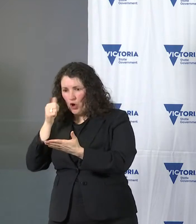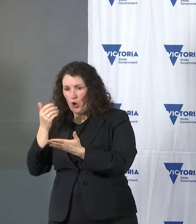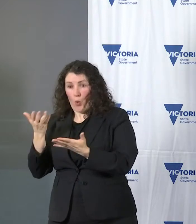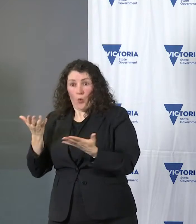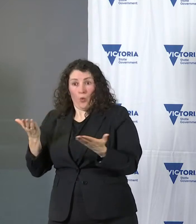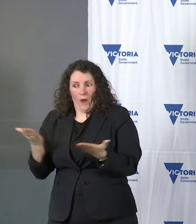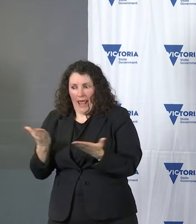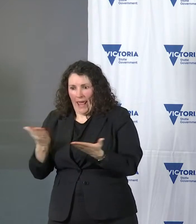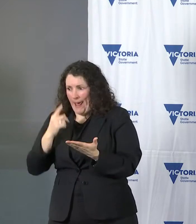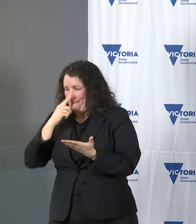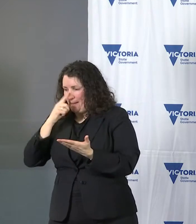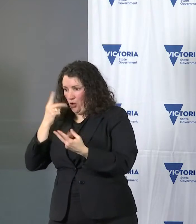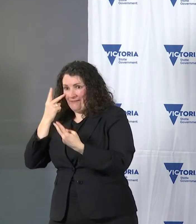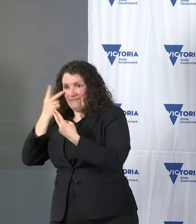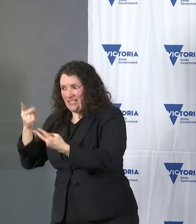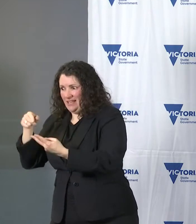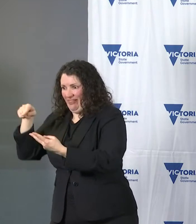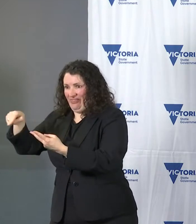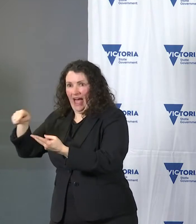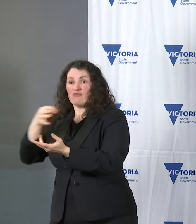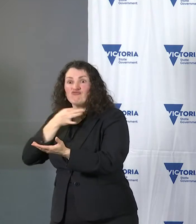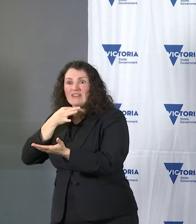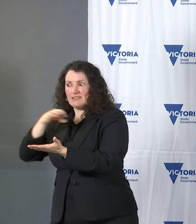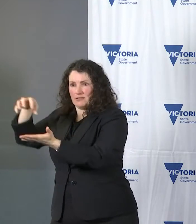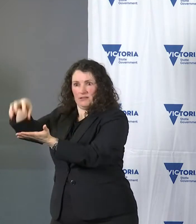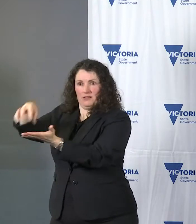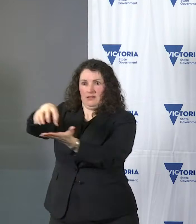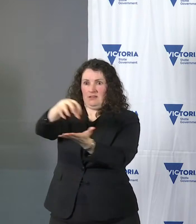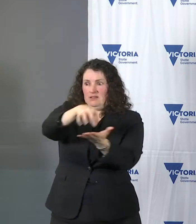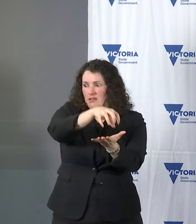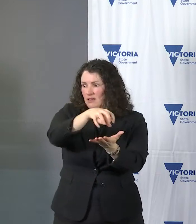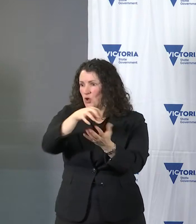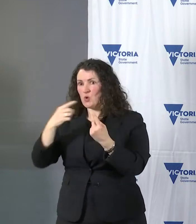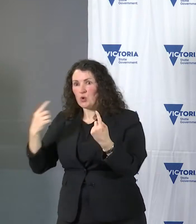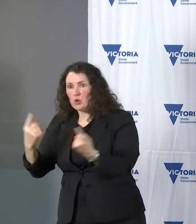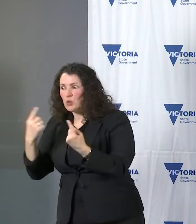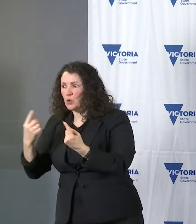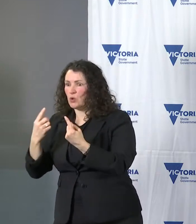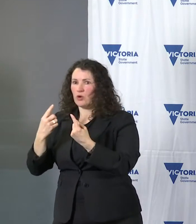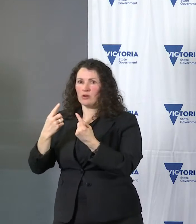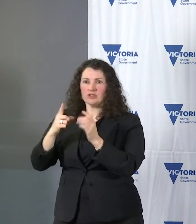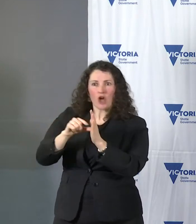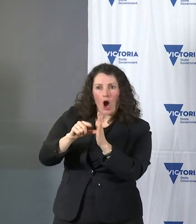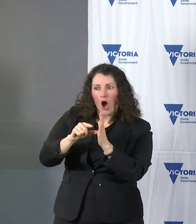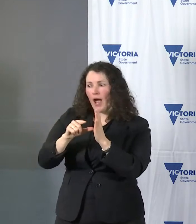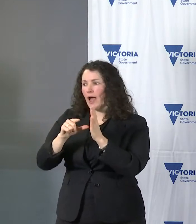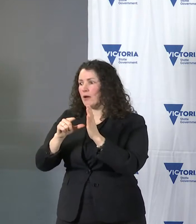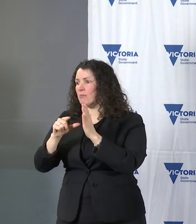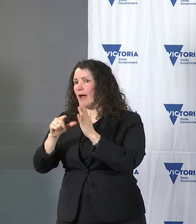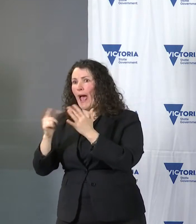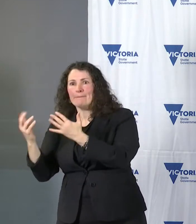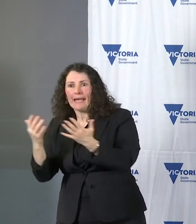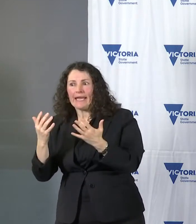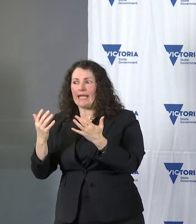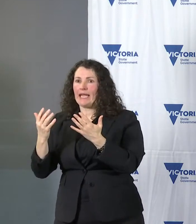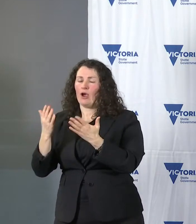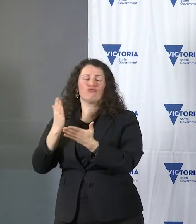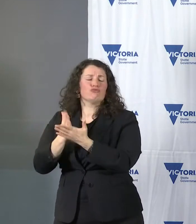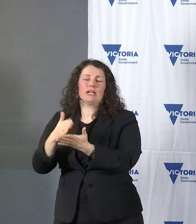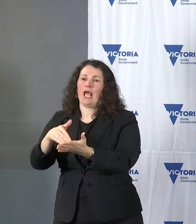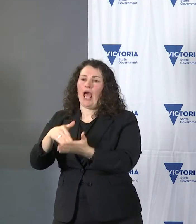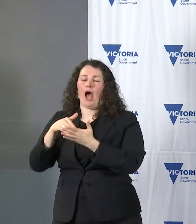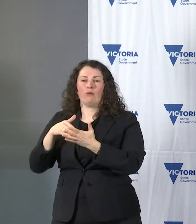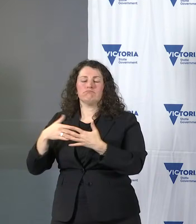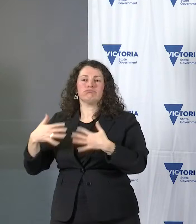sites, close contacts, and the delivery. So please, I just use this as an opportunity to reinforce the